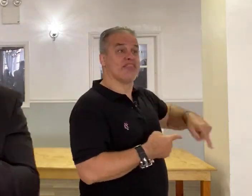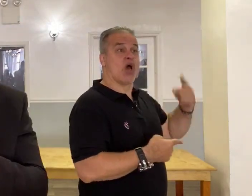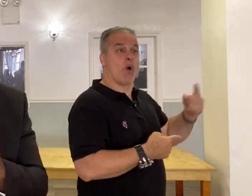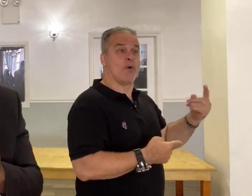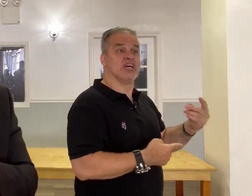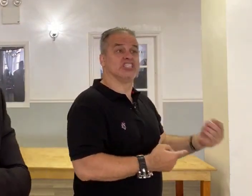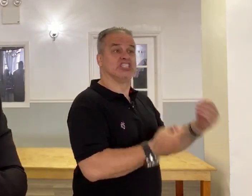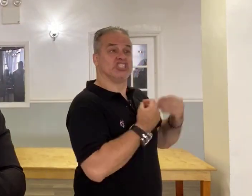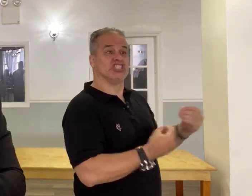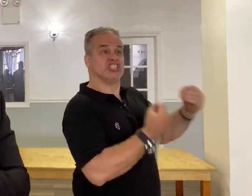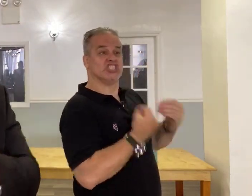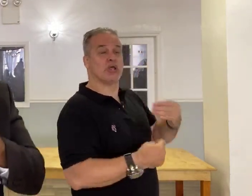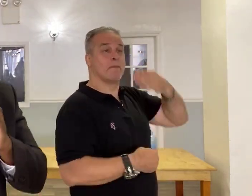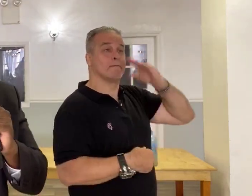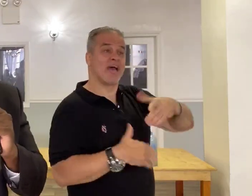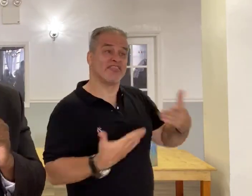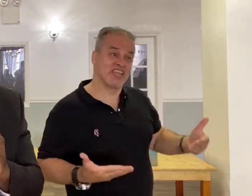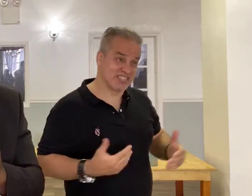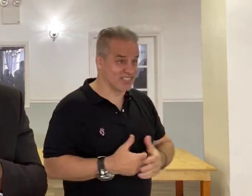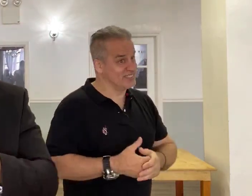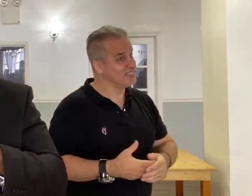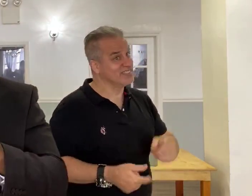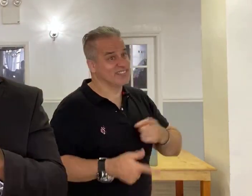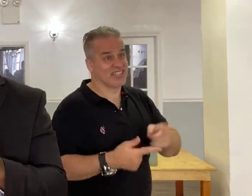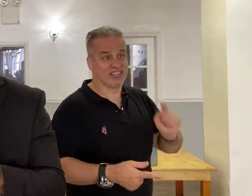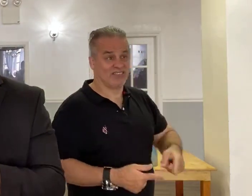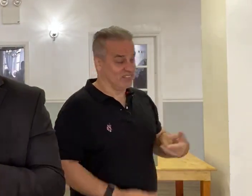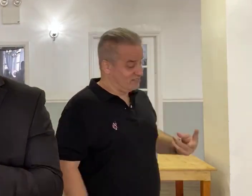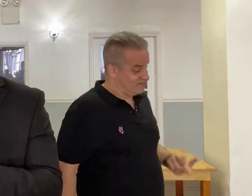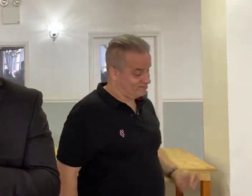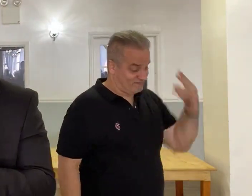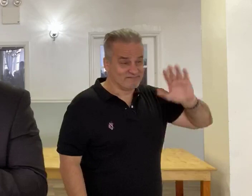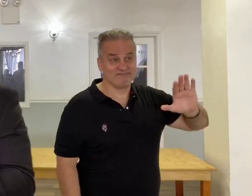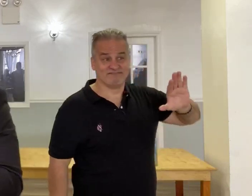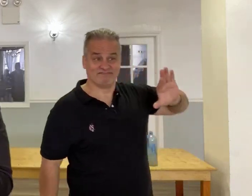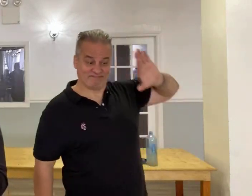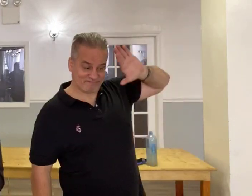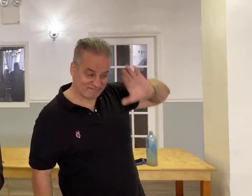Okay, I'll cut it off. No. You have to cut it off and cast it from you.